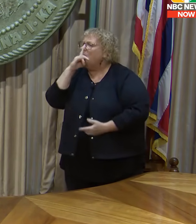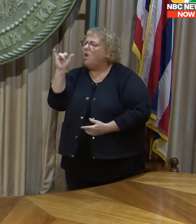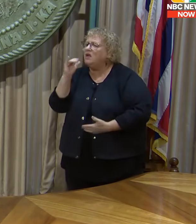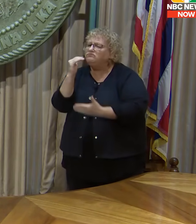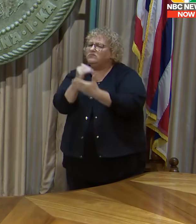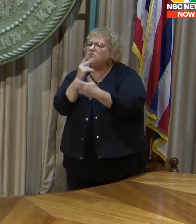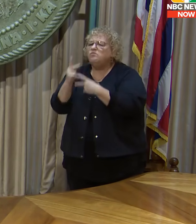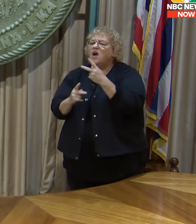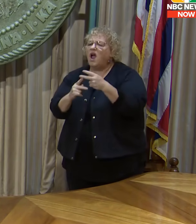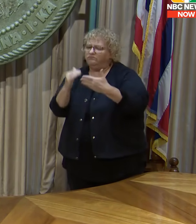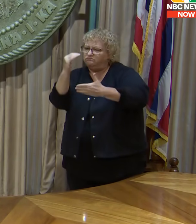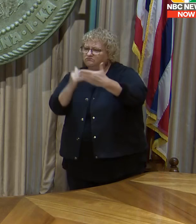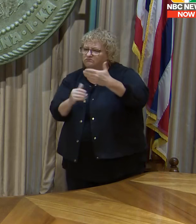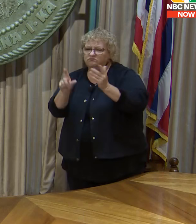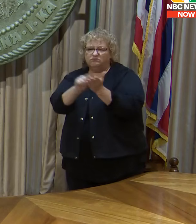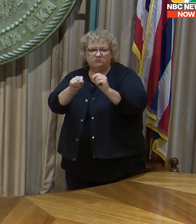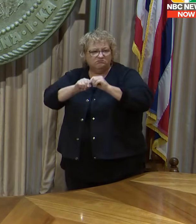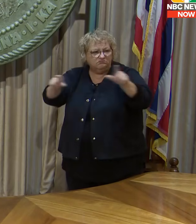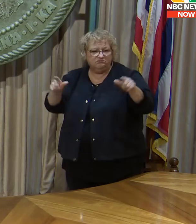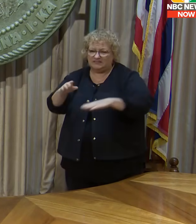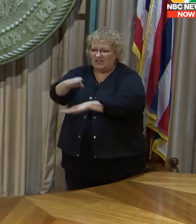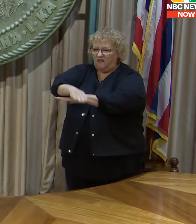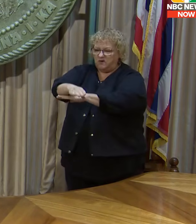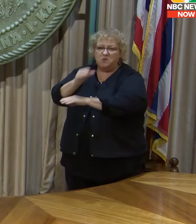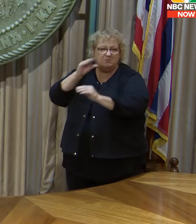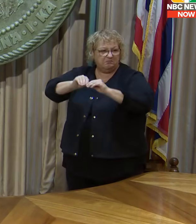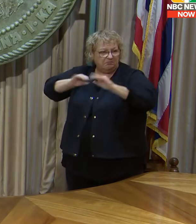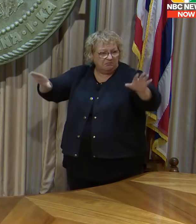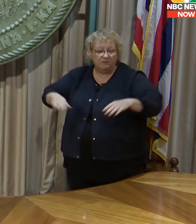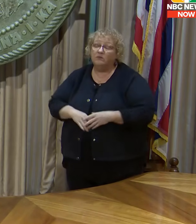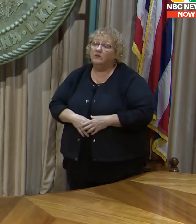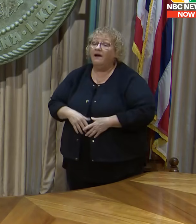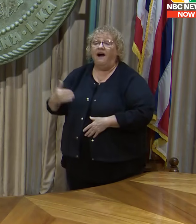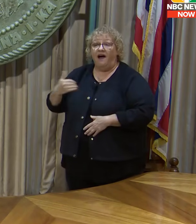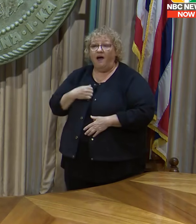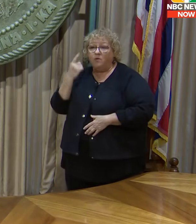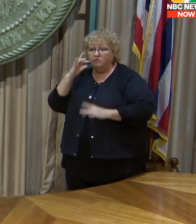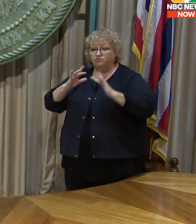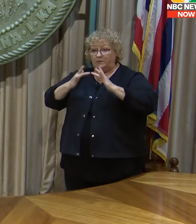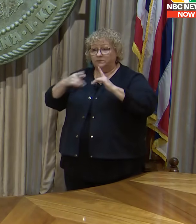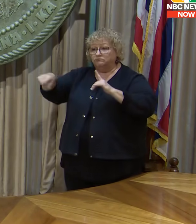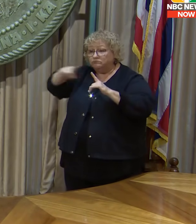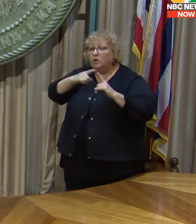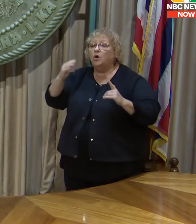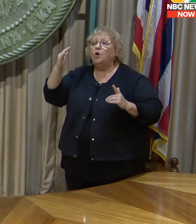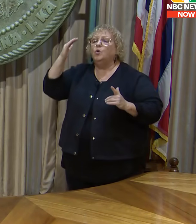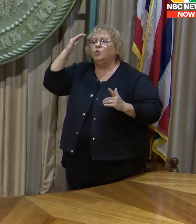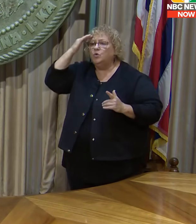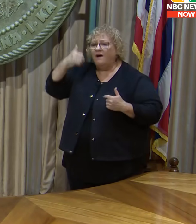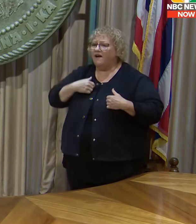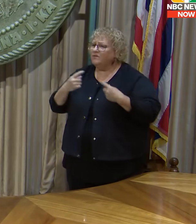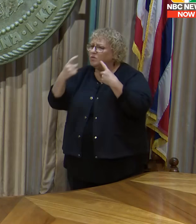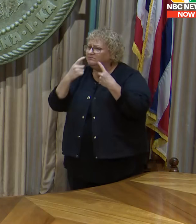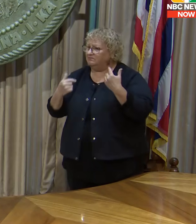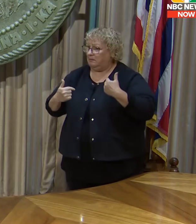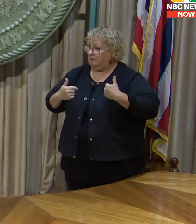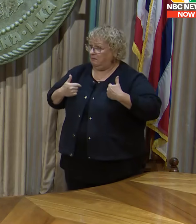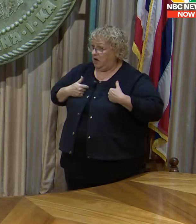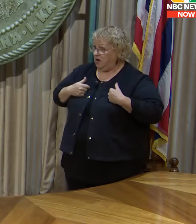be publishing later on today. We do have a website for those of you who have a question about